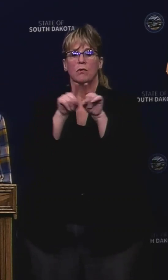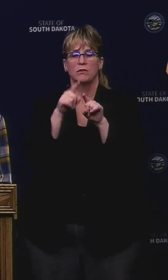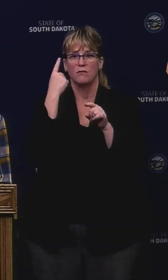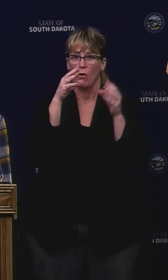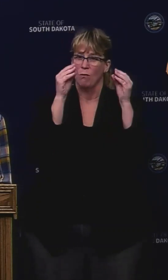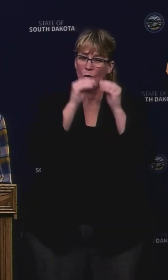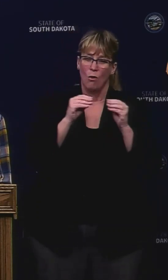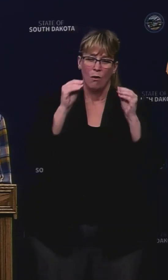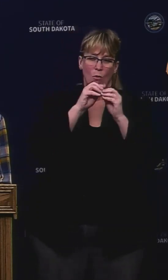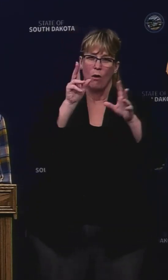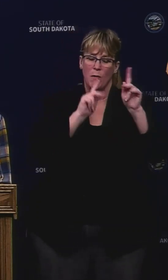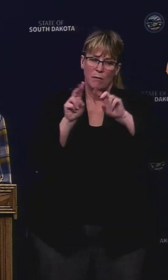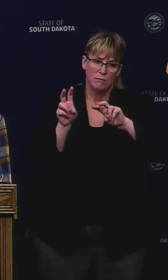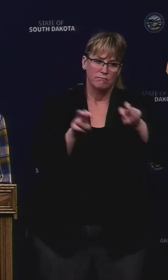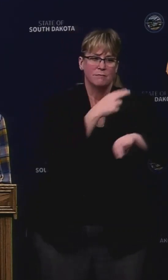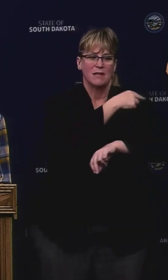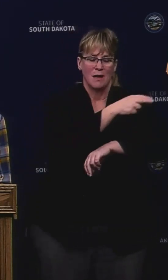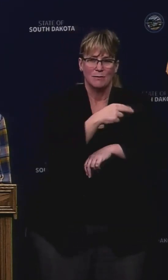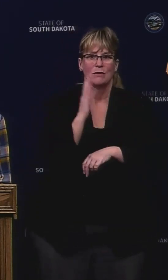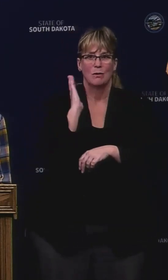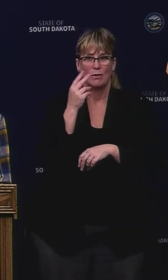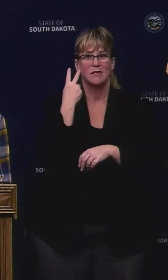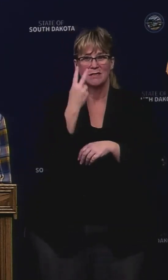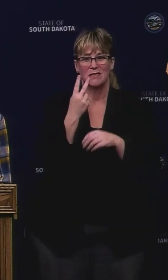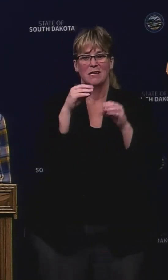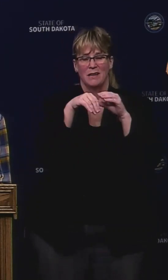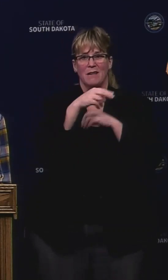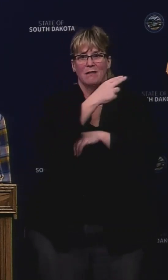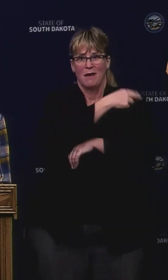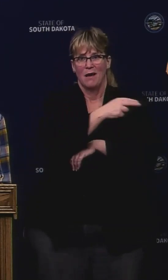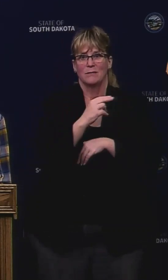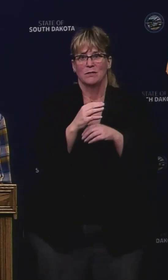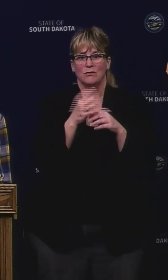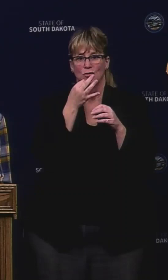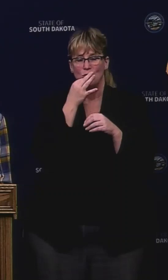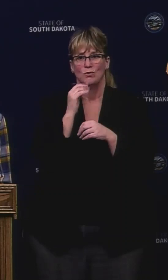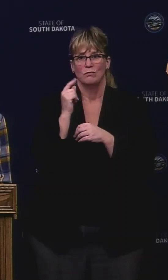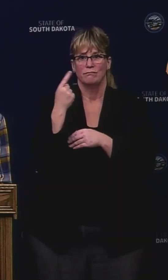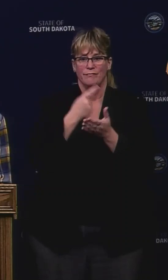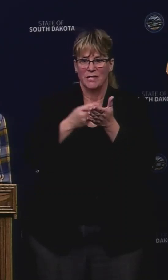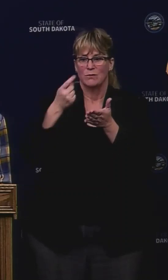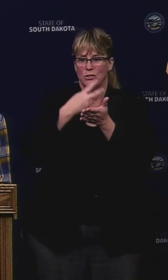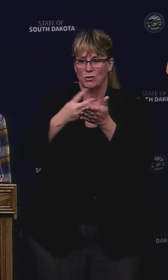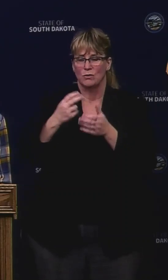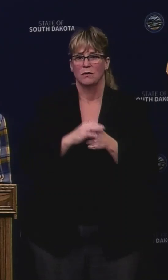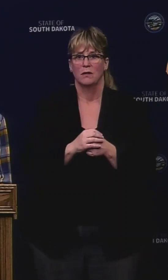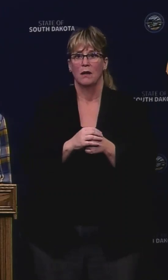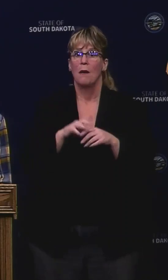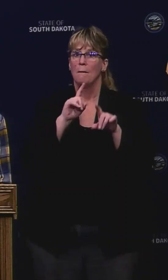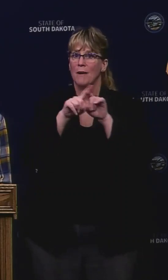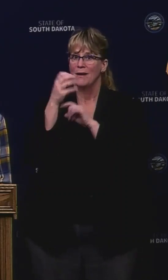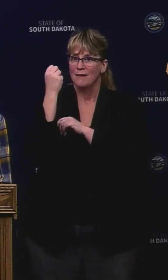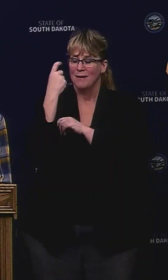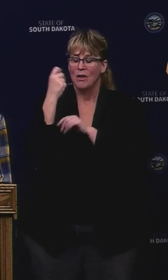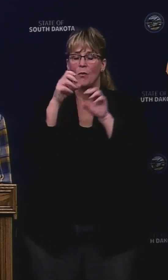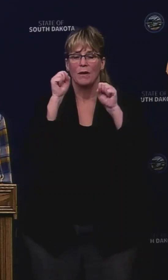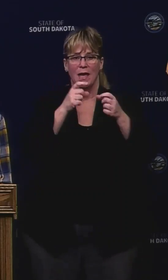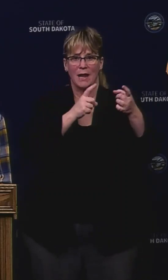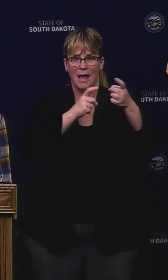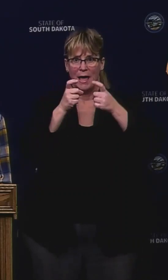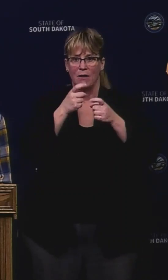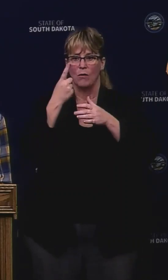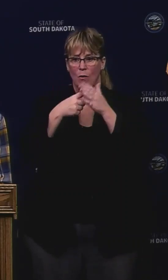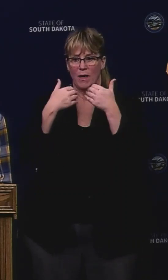for many, many more, and know that we could see many more in the hospital in the days to come. We're in that position, though, of handling what we